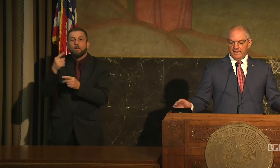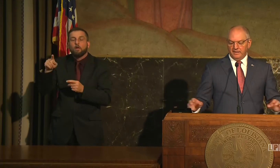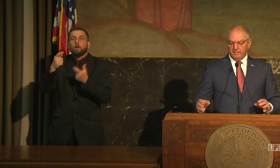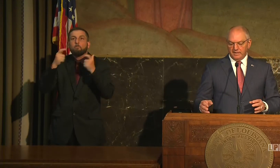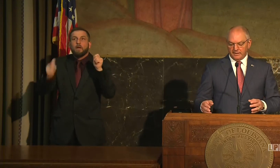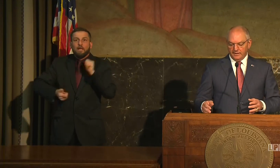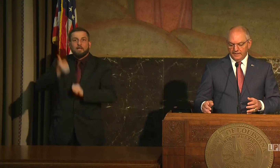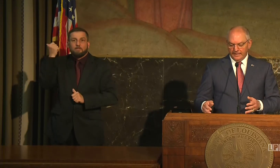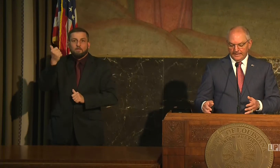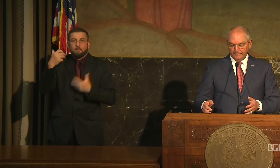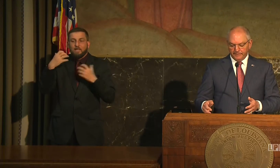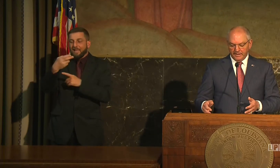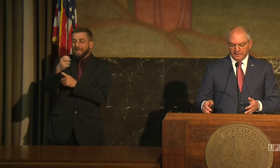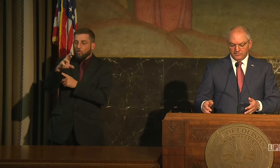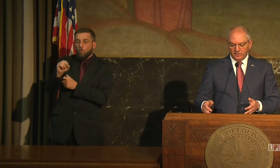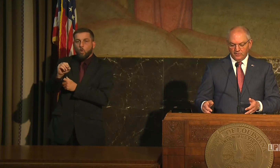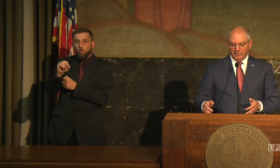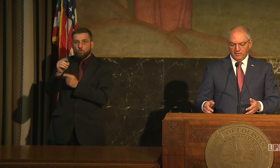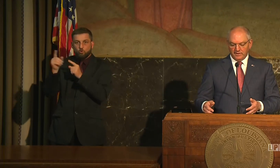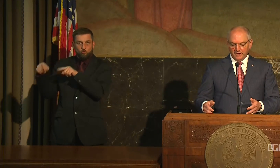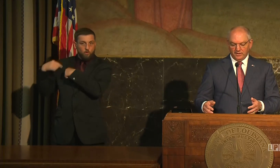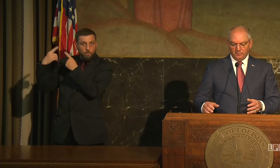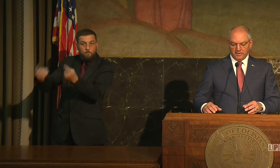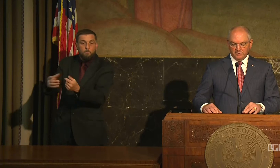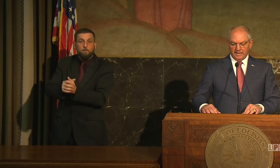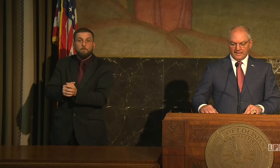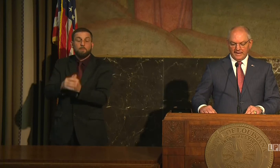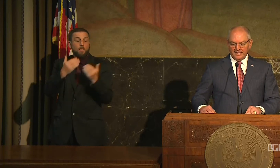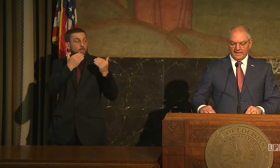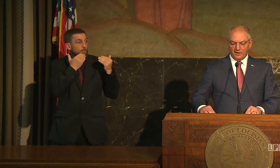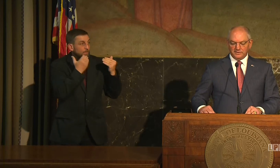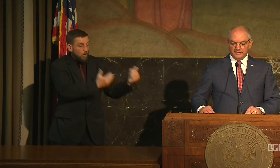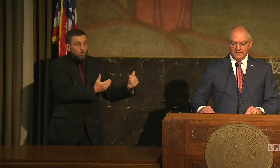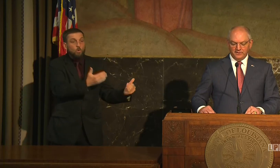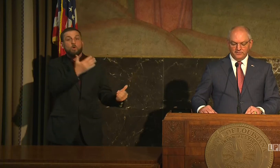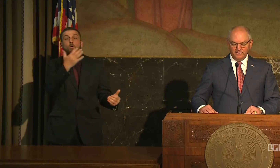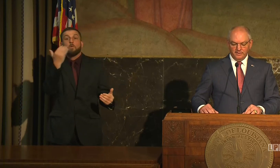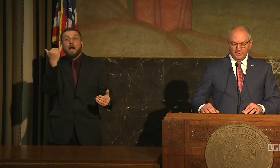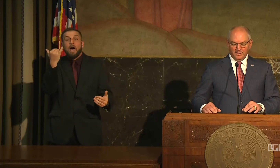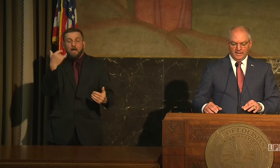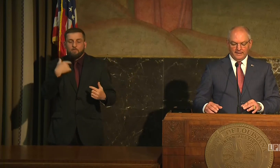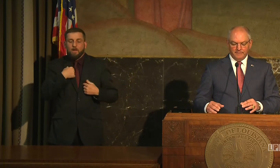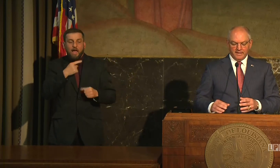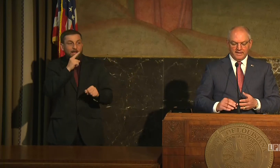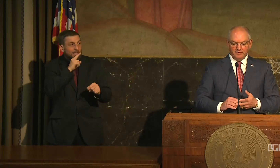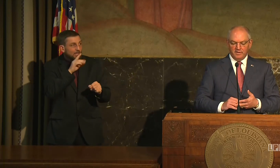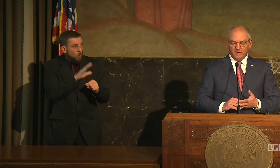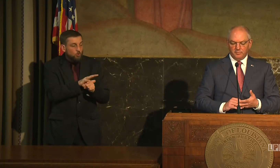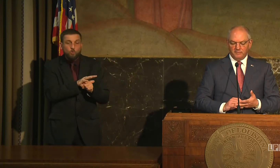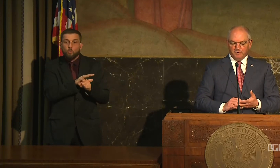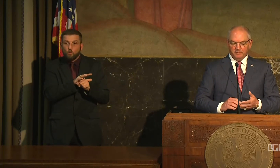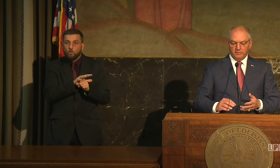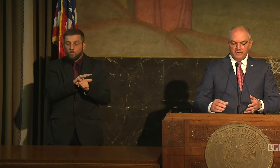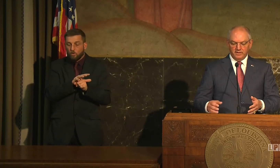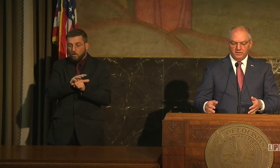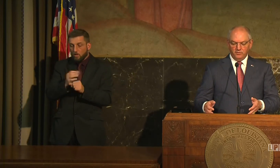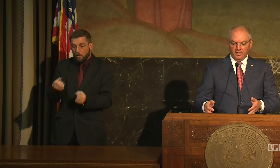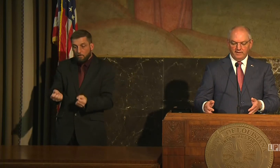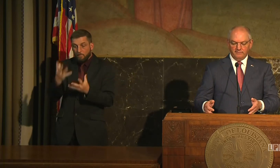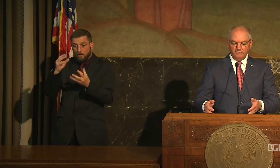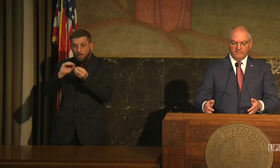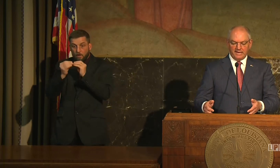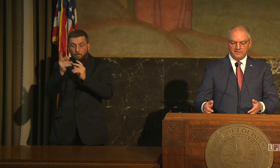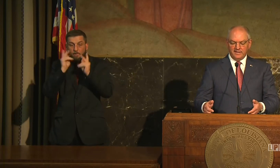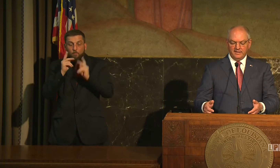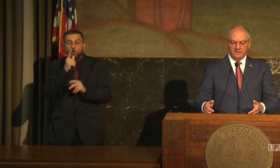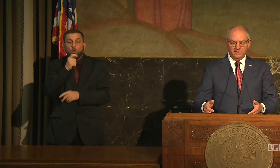this pandemic. And so I want to thank you because I can guarantee you that given the number of people that you